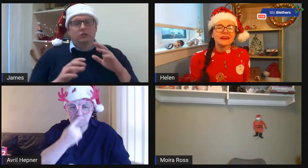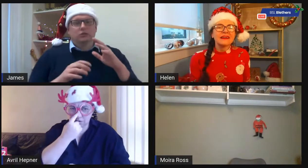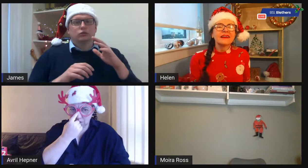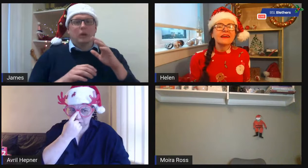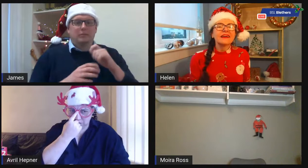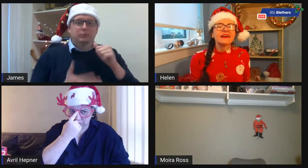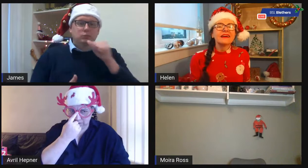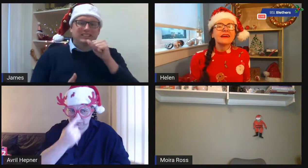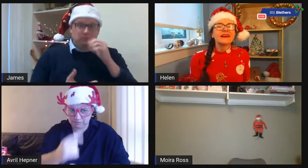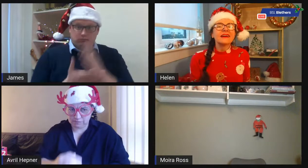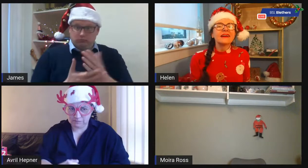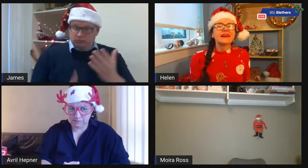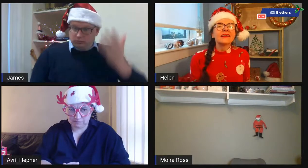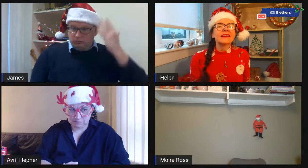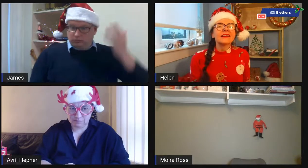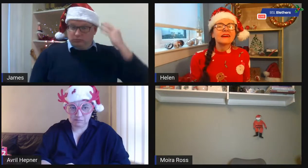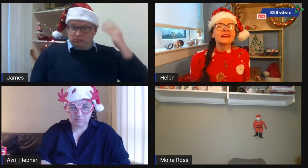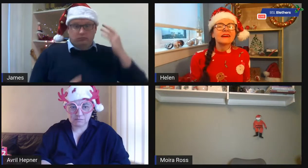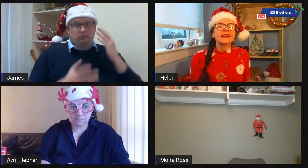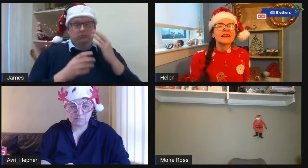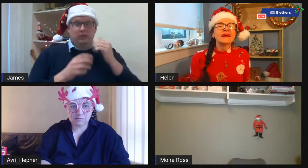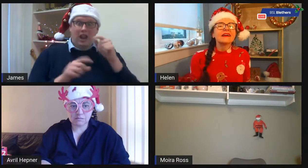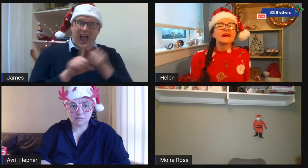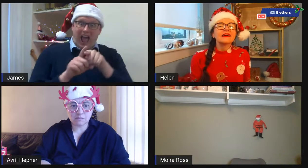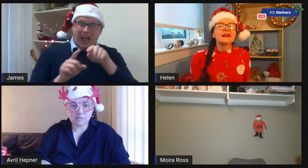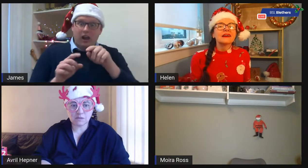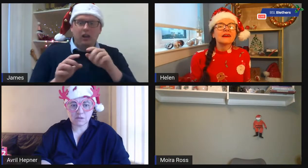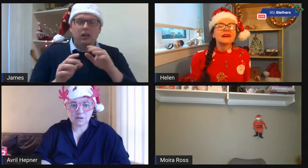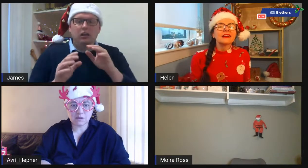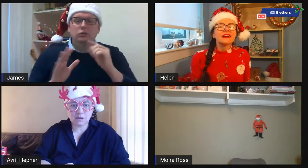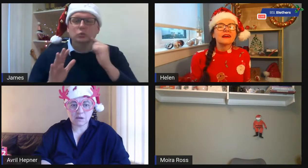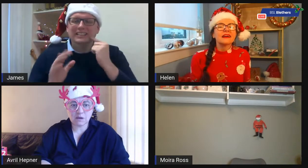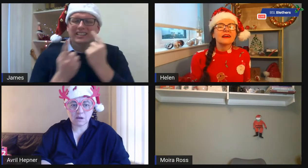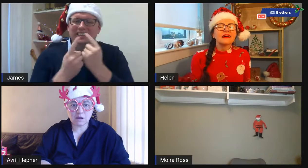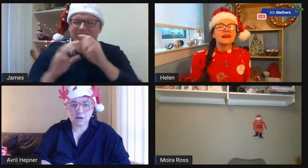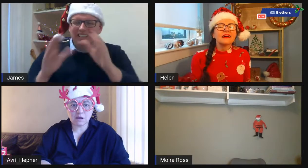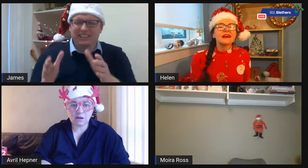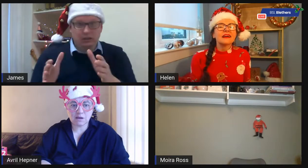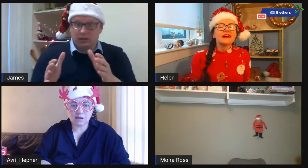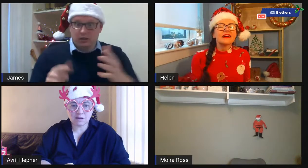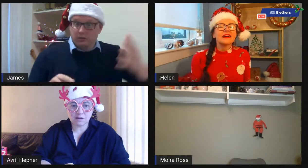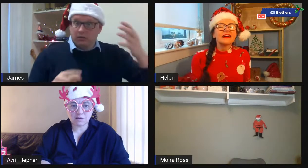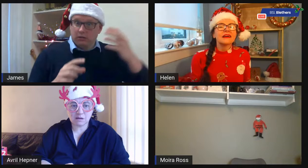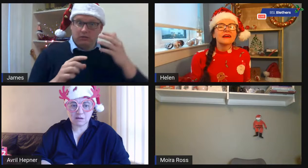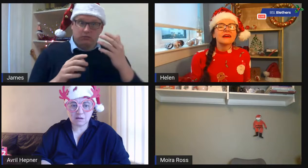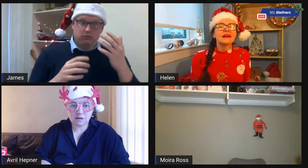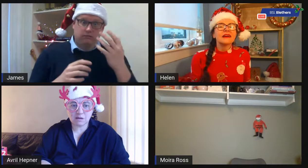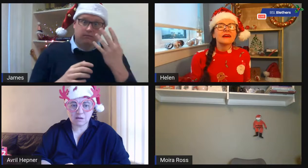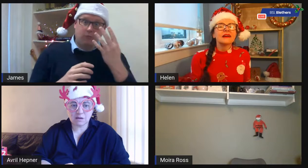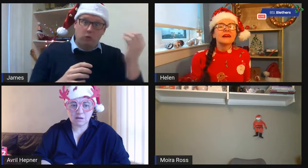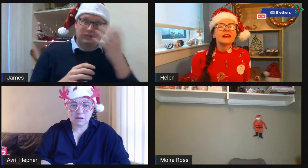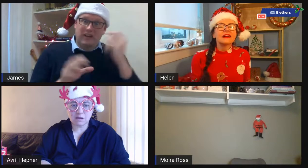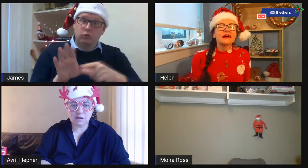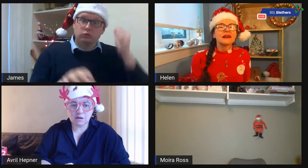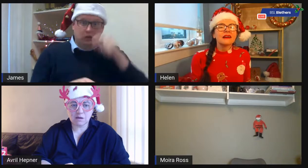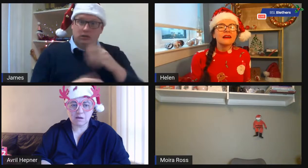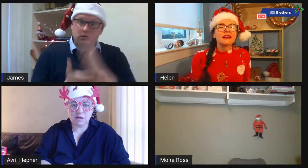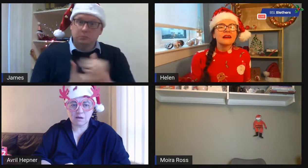in your pudding? I think that tradition has stopped, hasn't it? But it did start some time ago. Well, Christmas puddings, traditionally